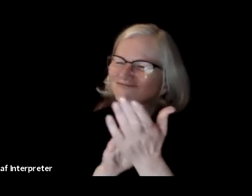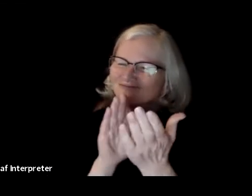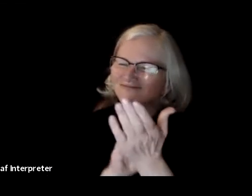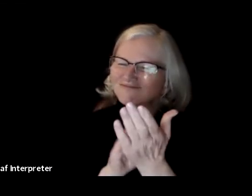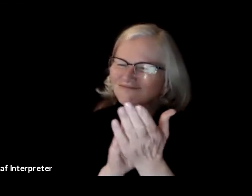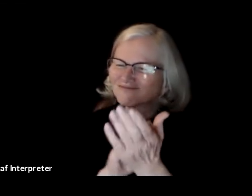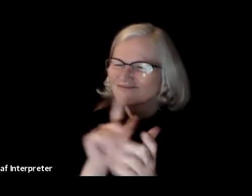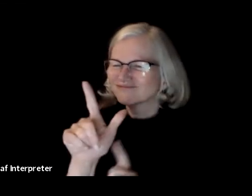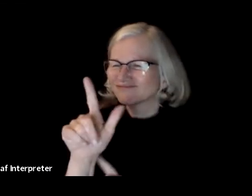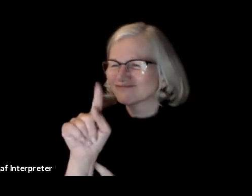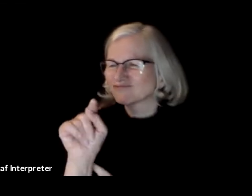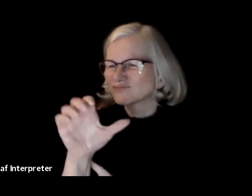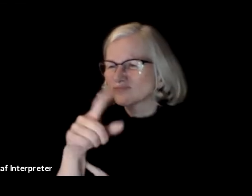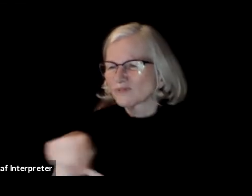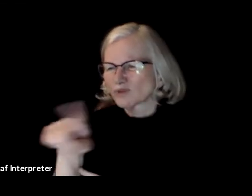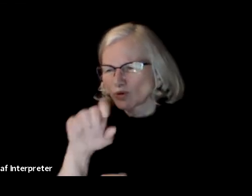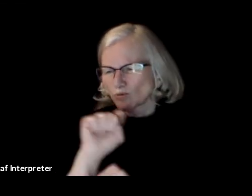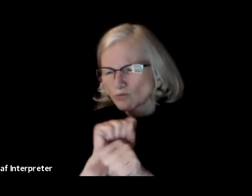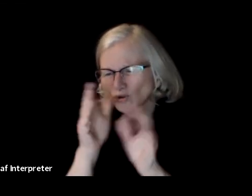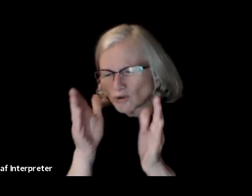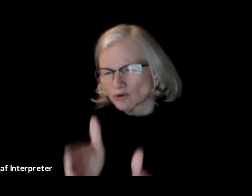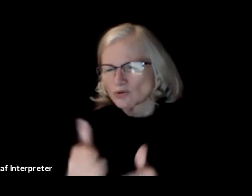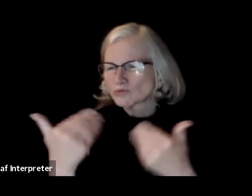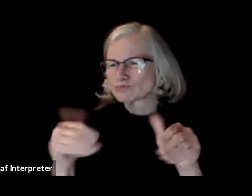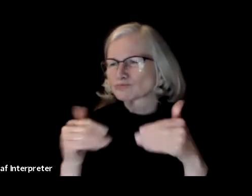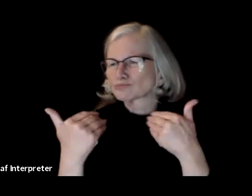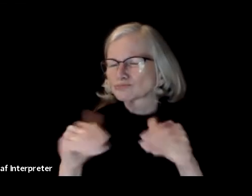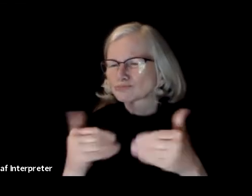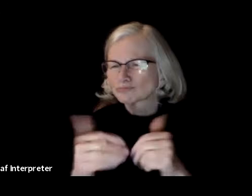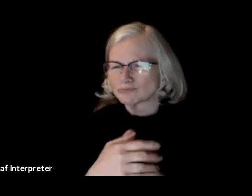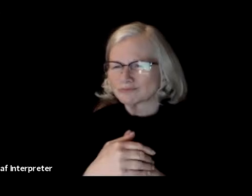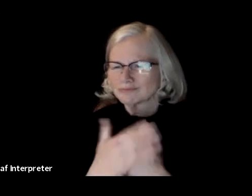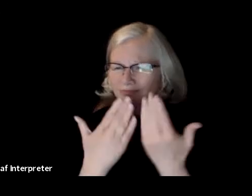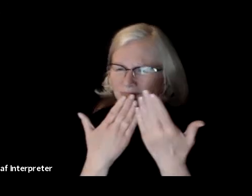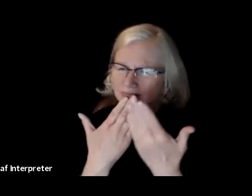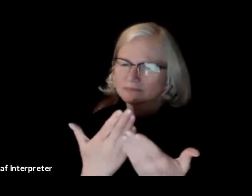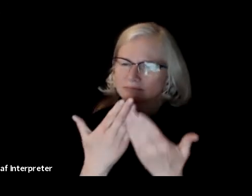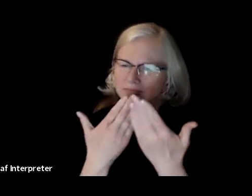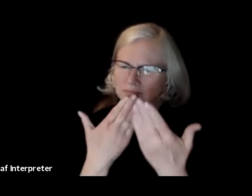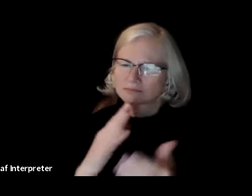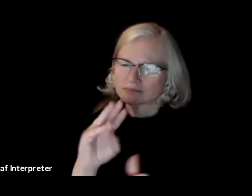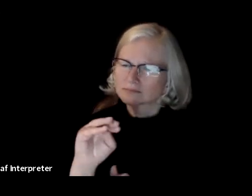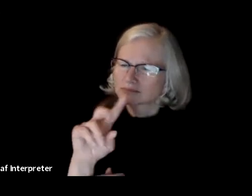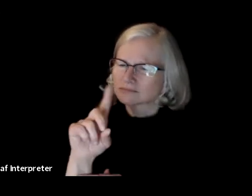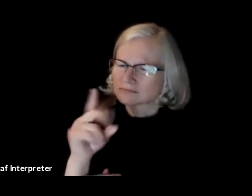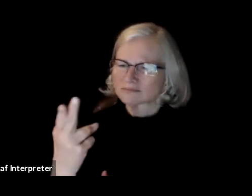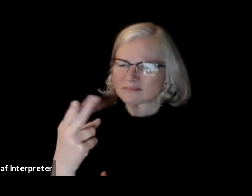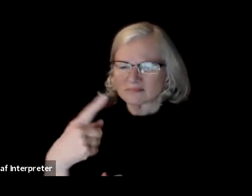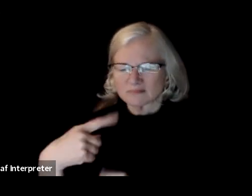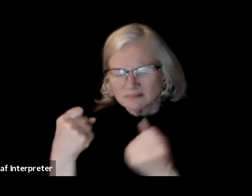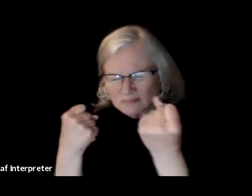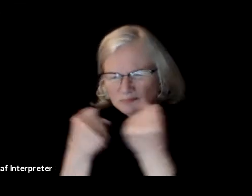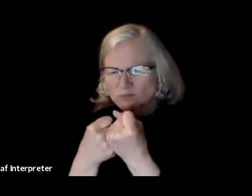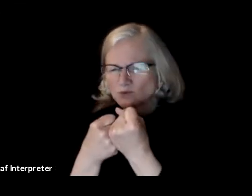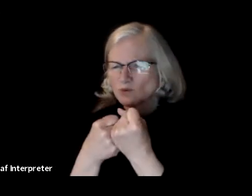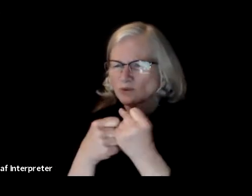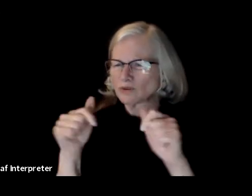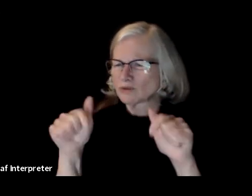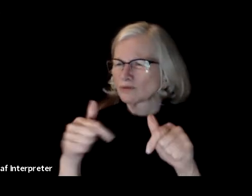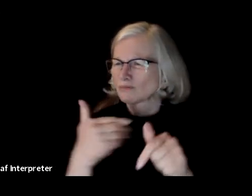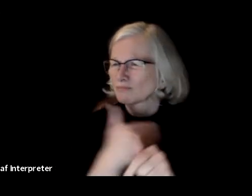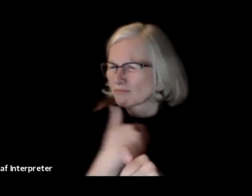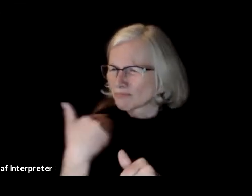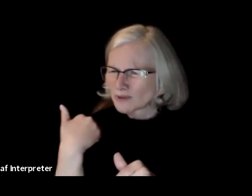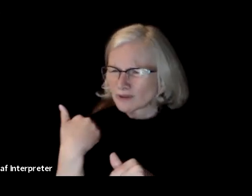pandemic. I want to thank the team at Leading Age for the continued support of their members. And to you, Commissioner Malcolm, for